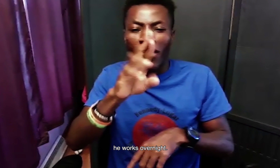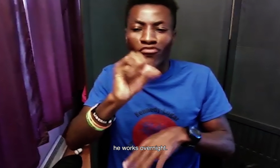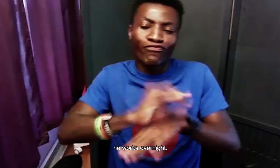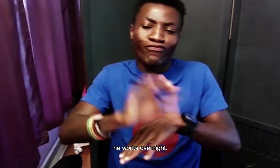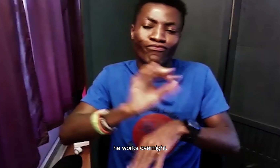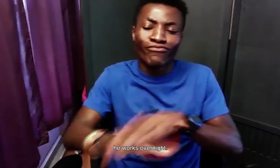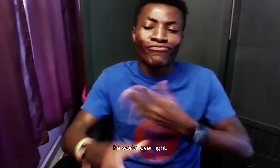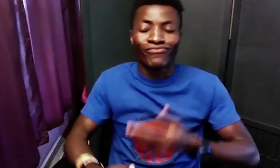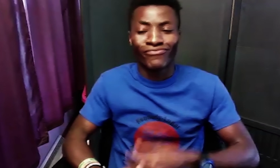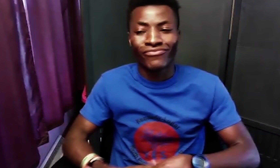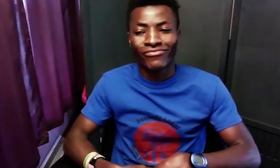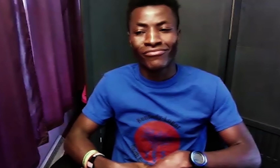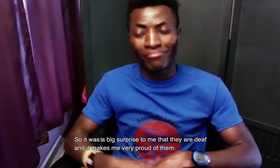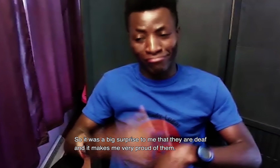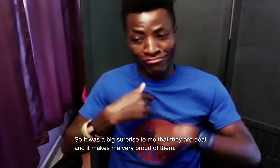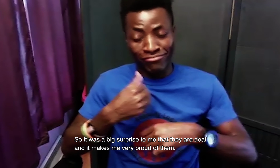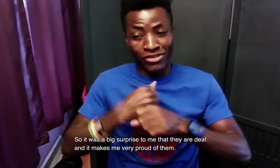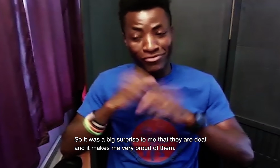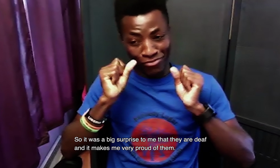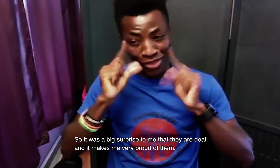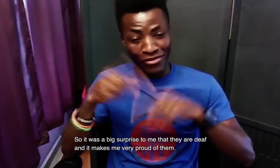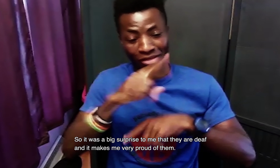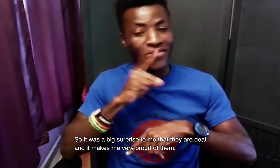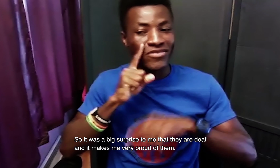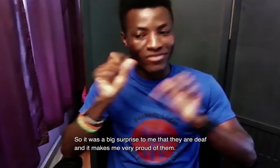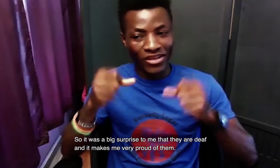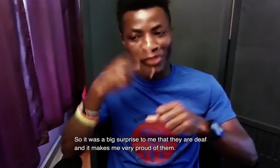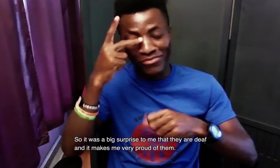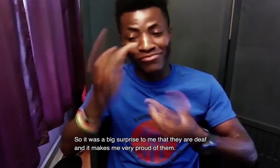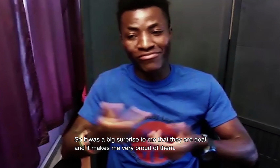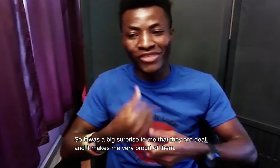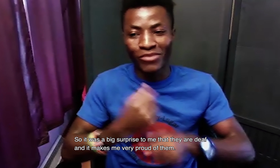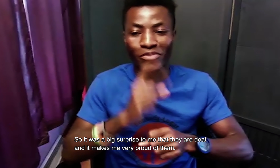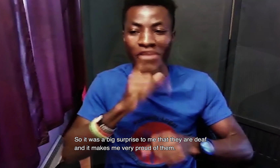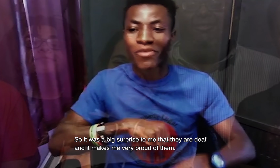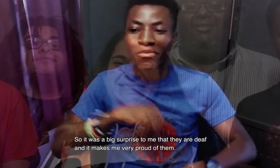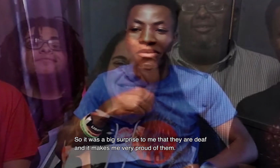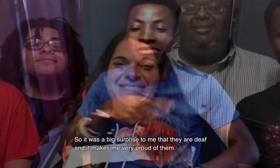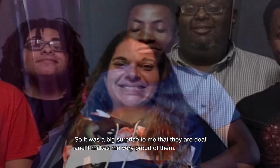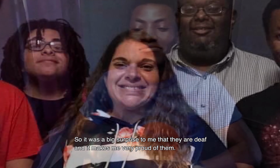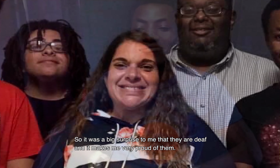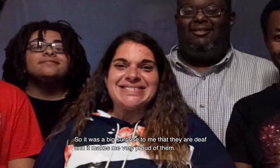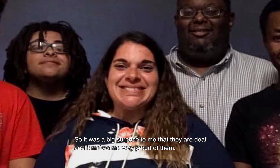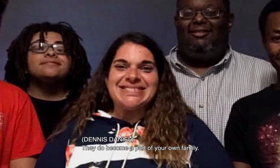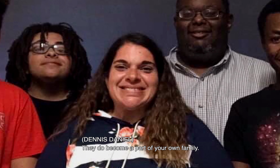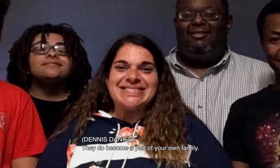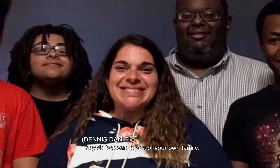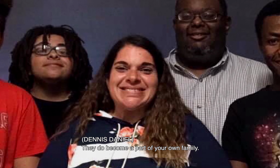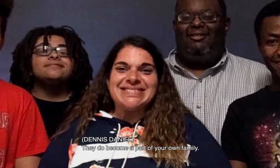overnight. So it was a big surprise to me that they are deaf. And it makes me very proud of them. They do become a part of your